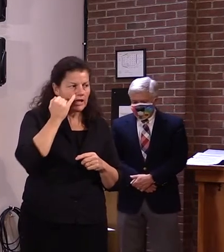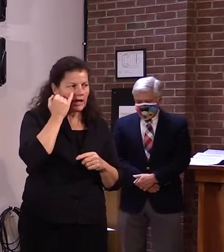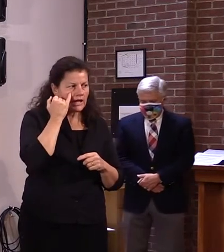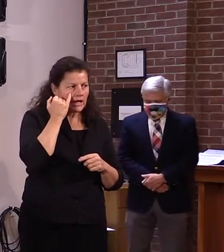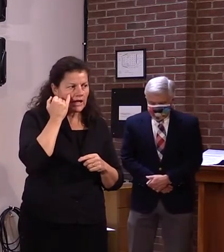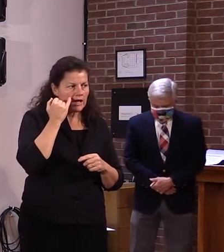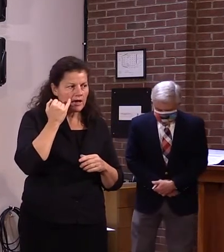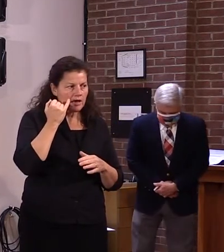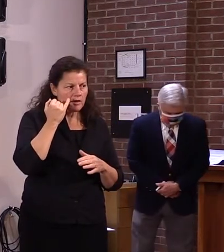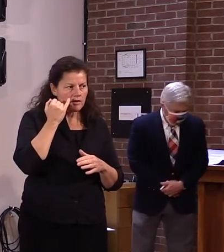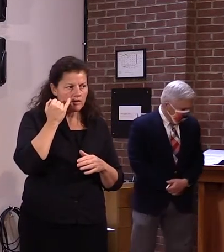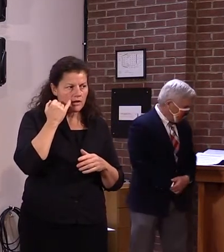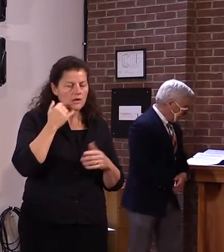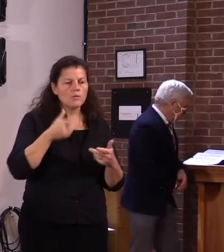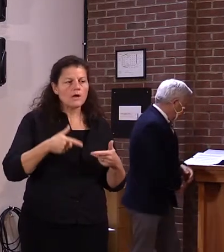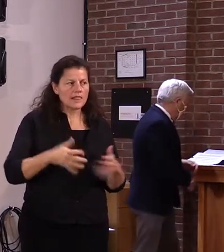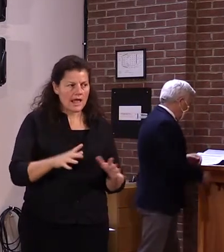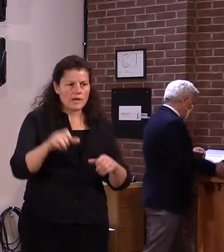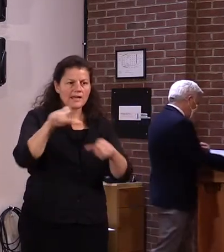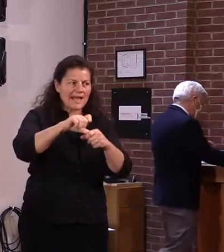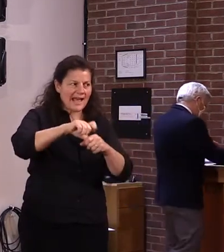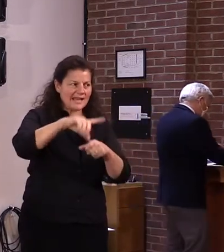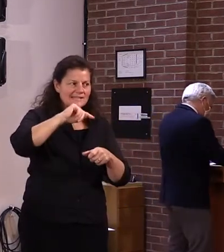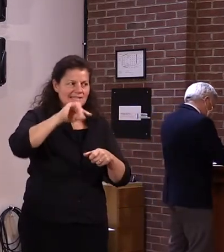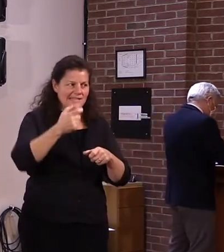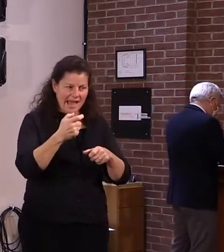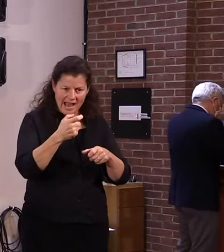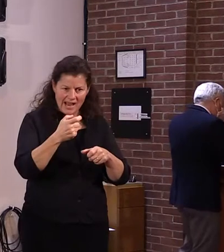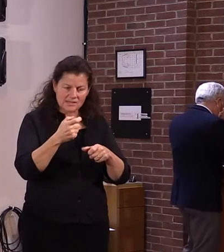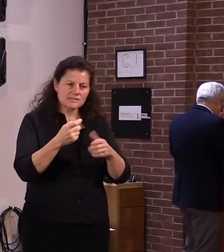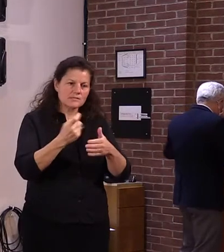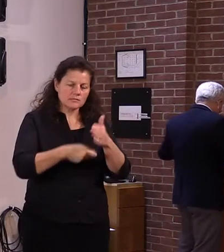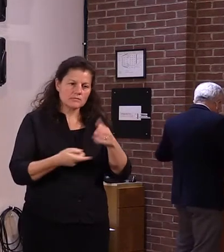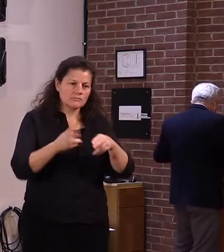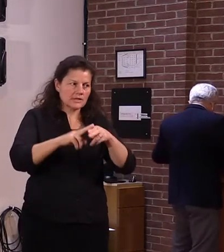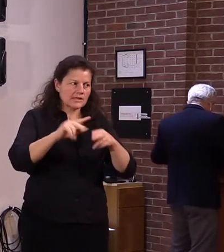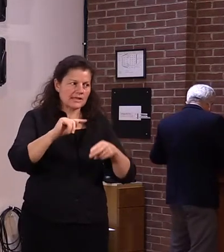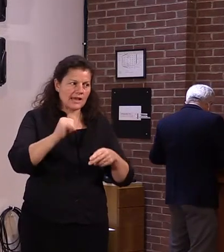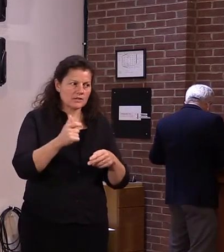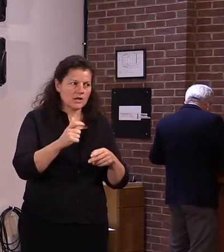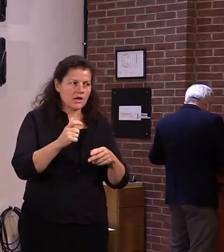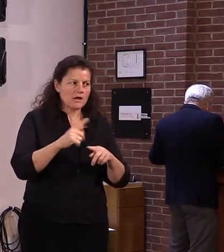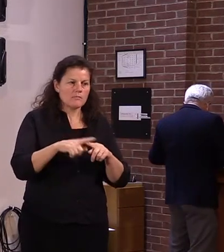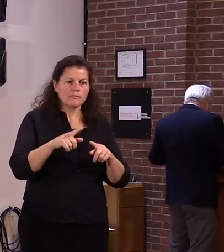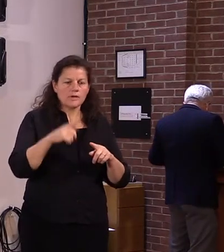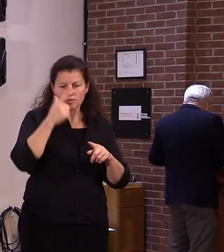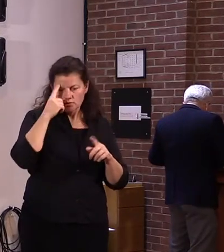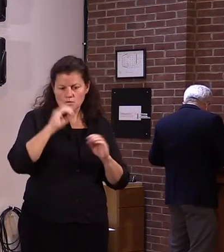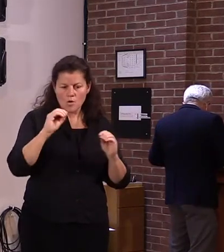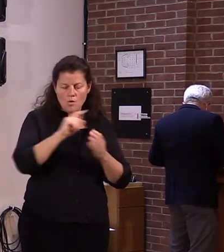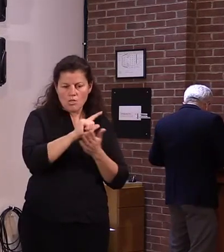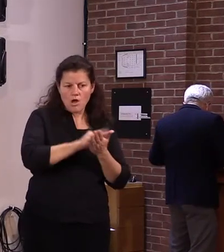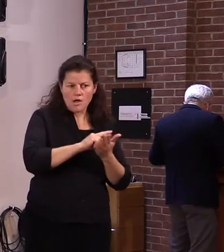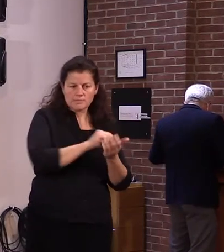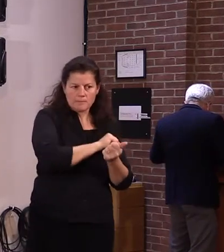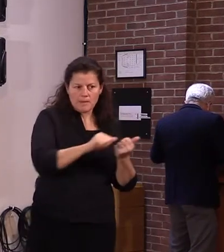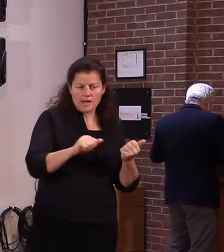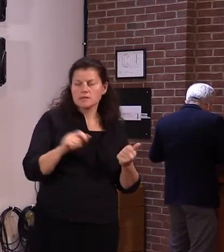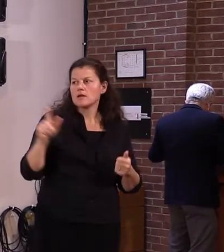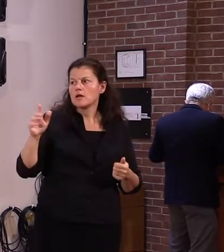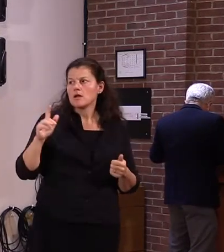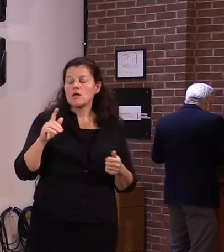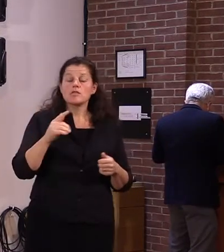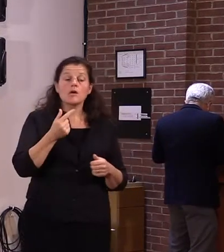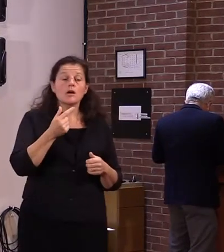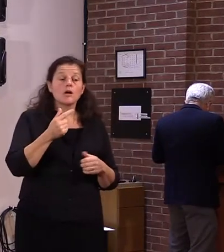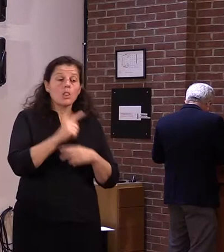legislation. Do you share that concern? Well, as you know, Guy, I had my concerns with the Global Warming Solutions Act.